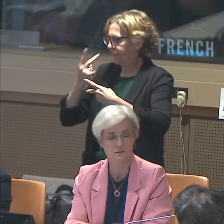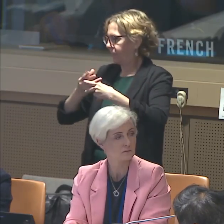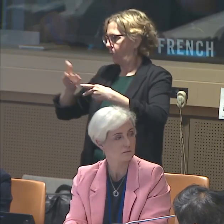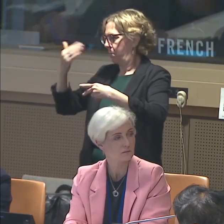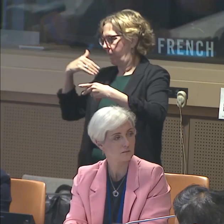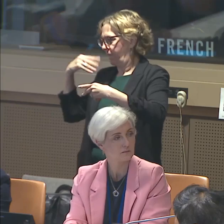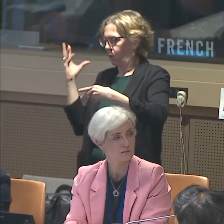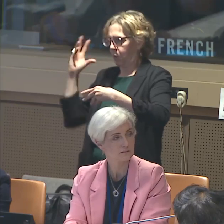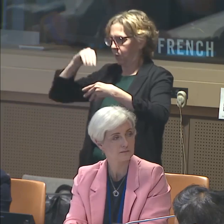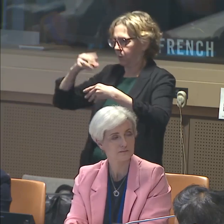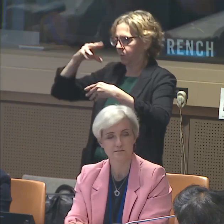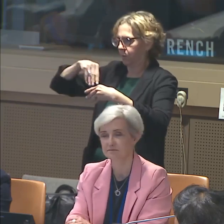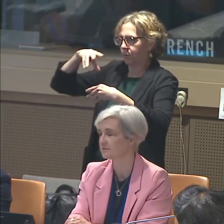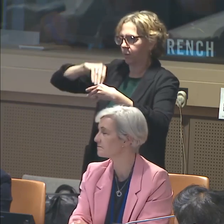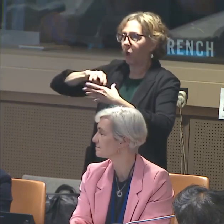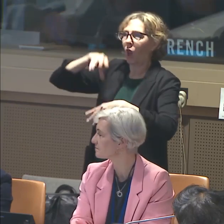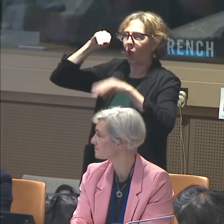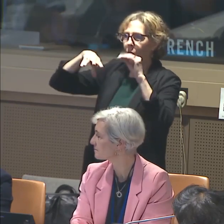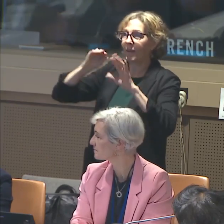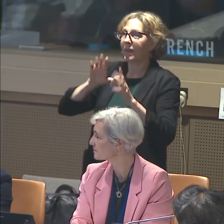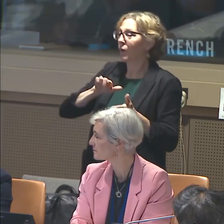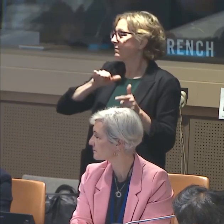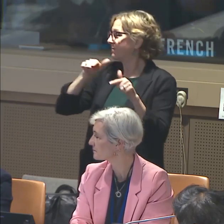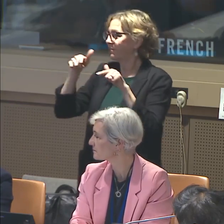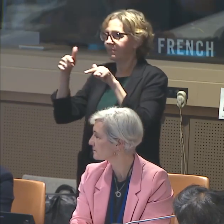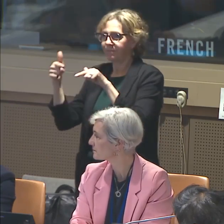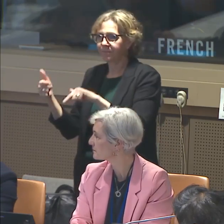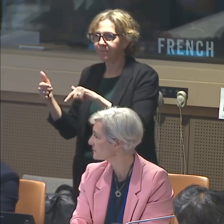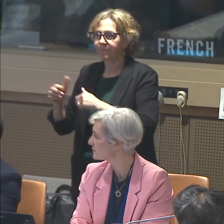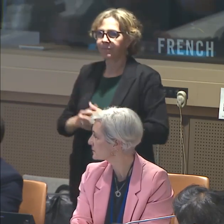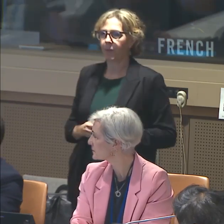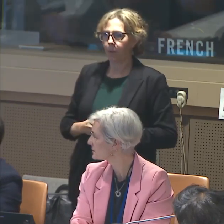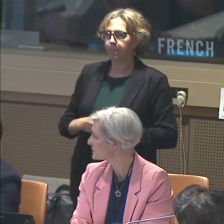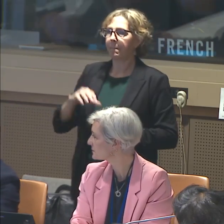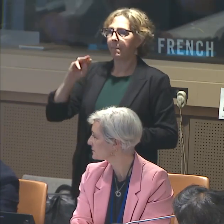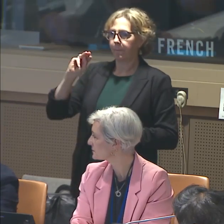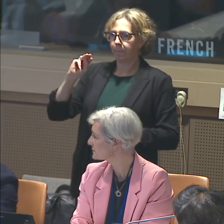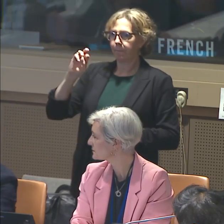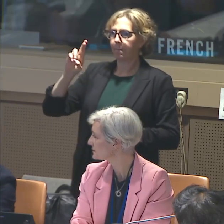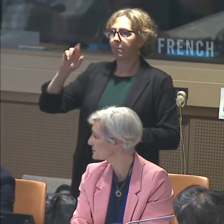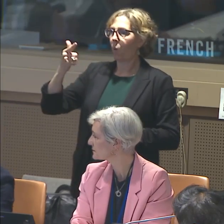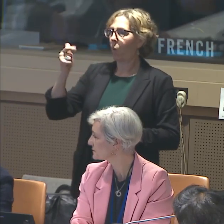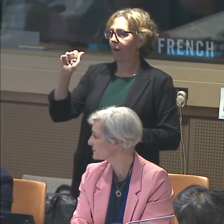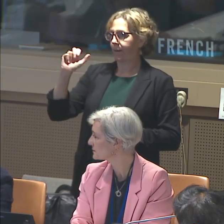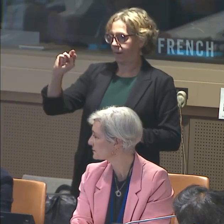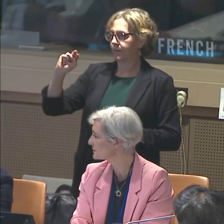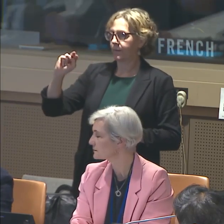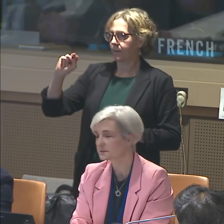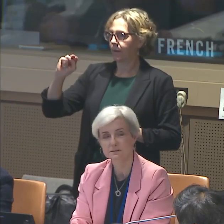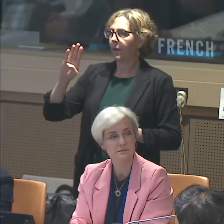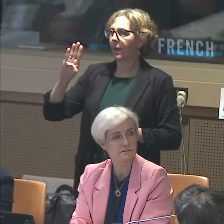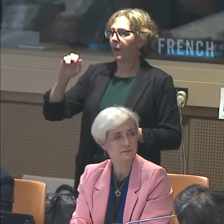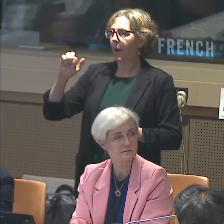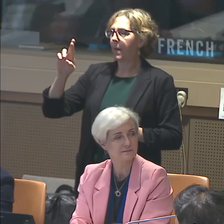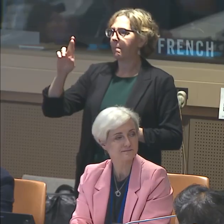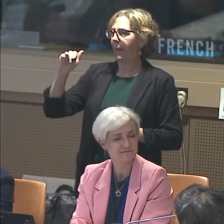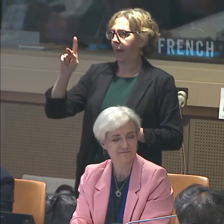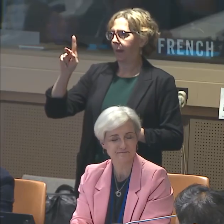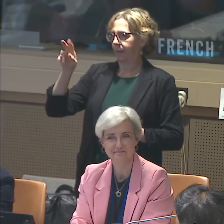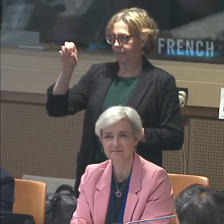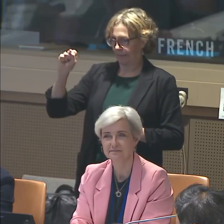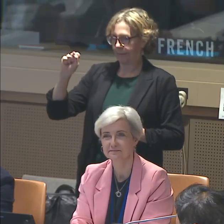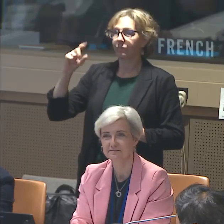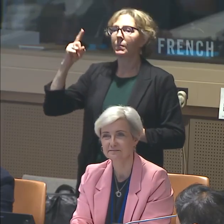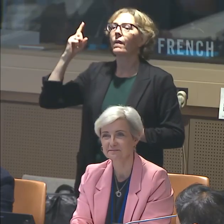I will give the floor to Morgan Banks, who is Associate Professor at the London School of Hygiene and Tropical Medicine, and Sarah, which